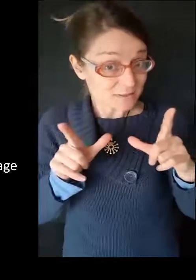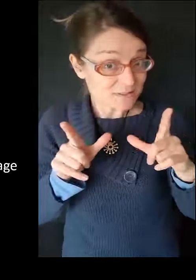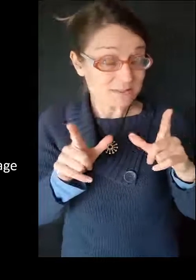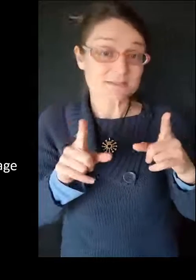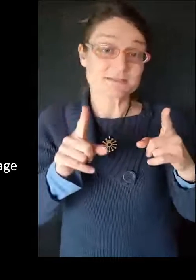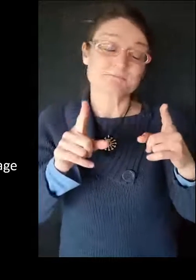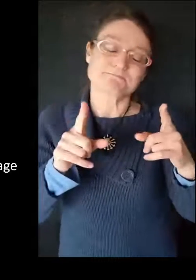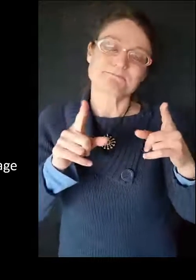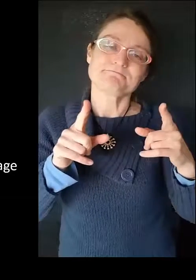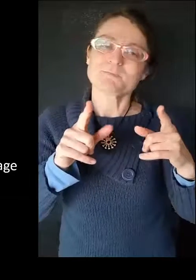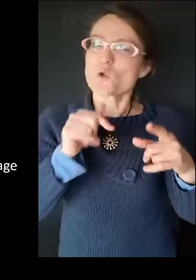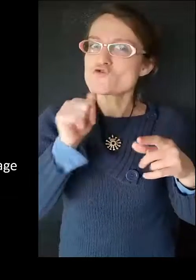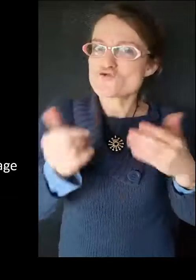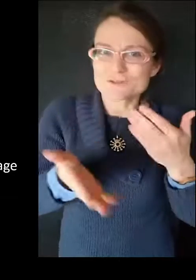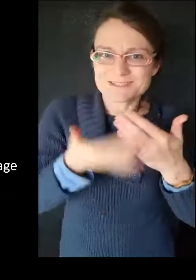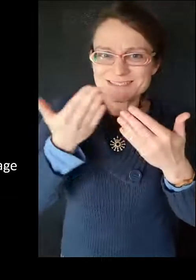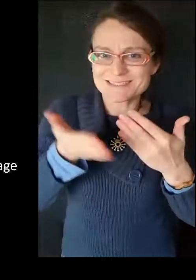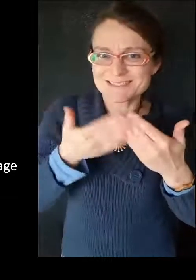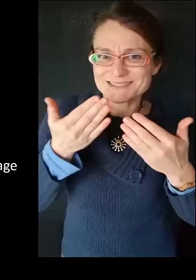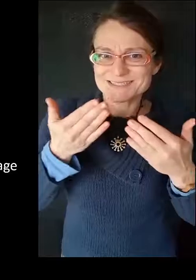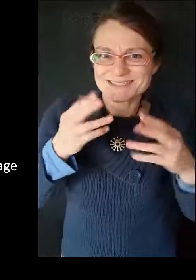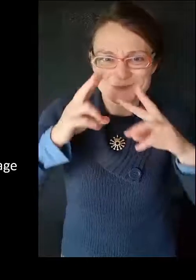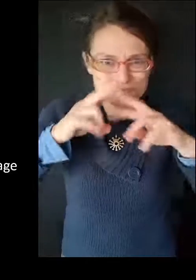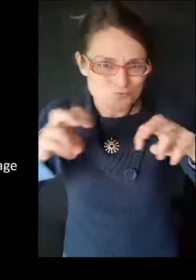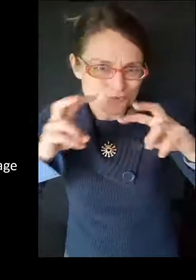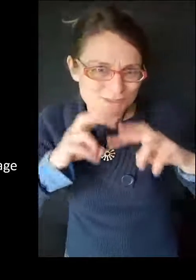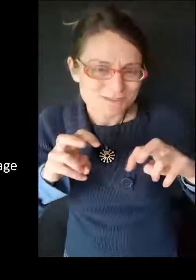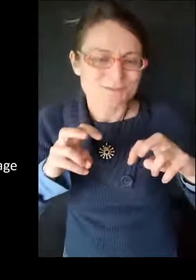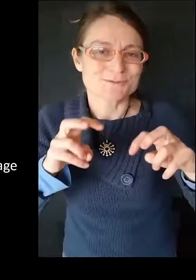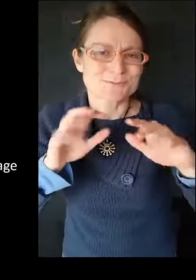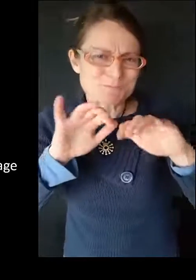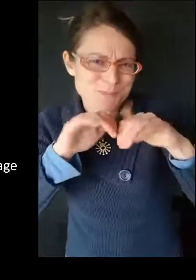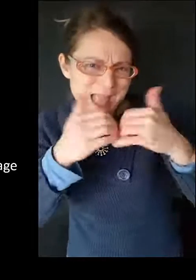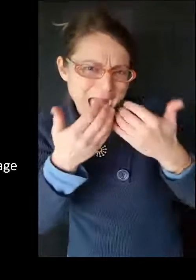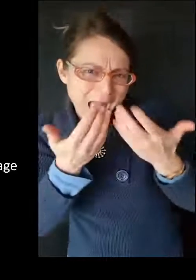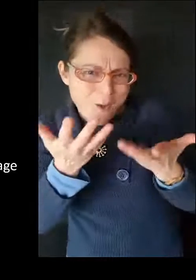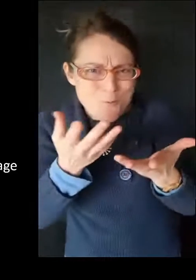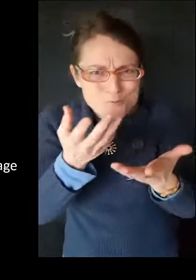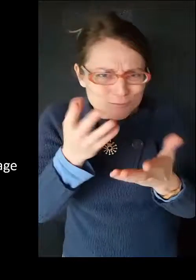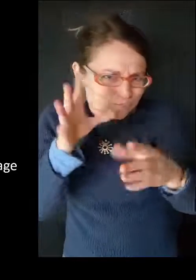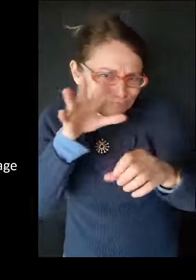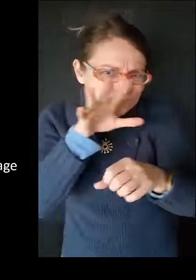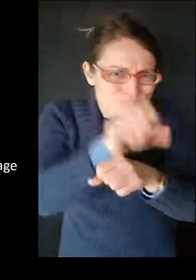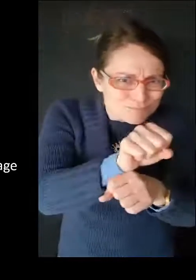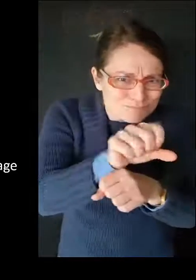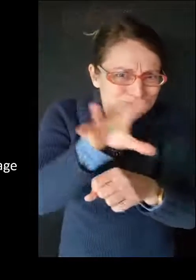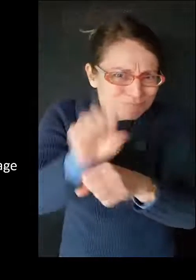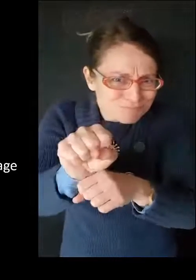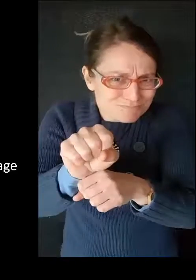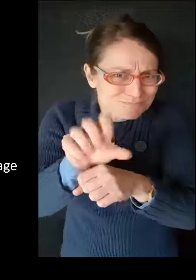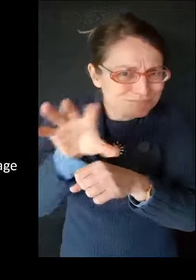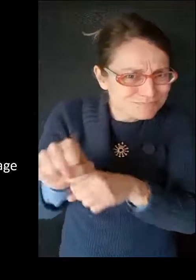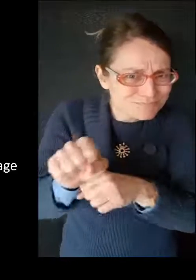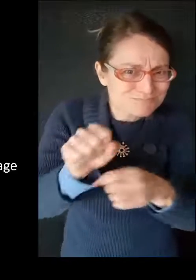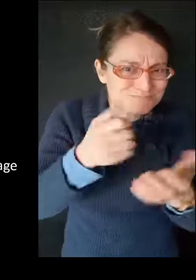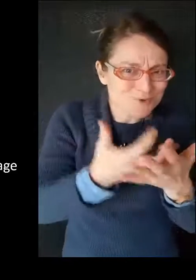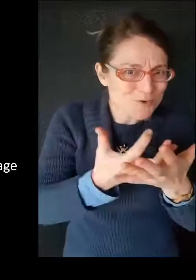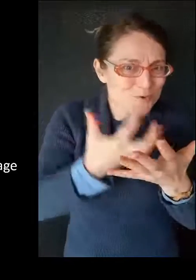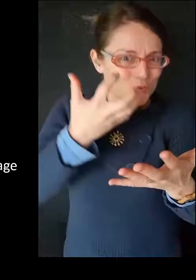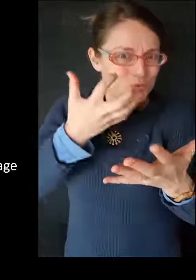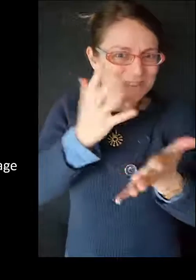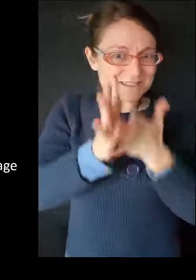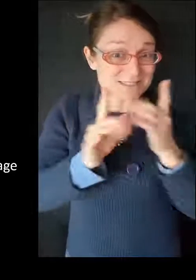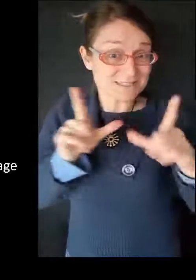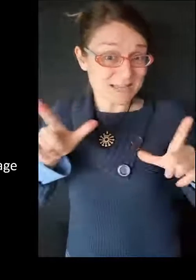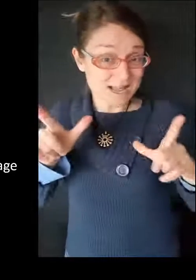But of course, this richness in sign language landscape also poses a challenge. It's not